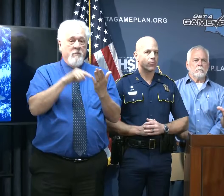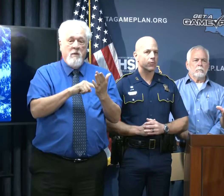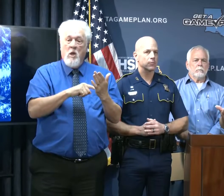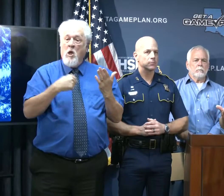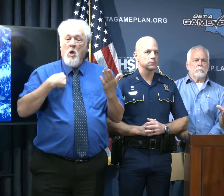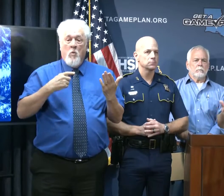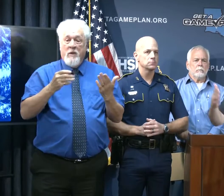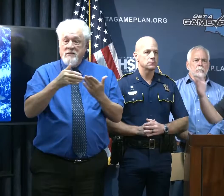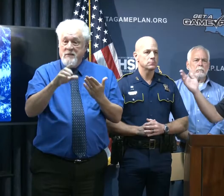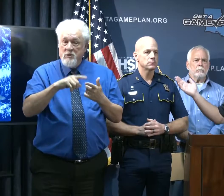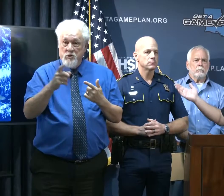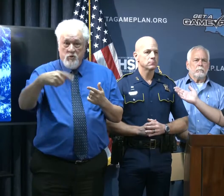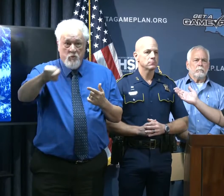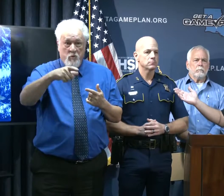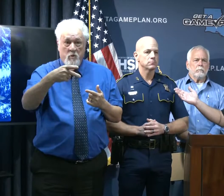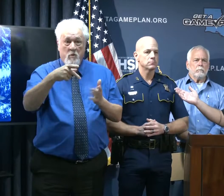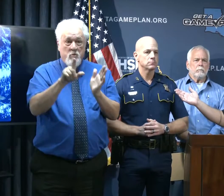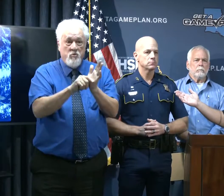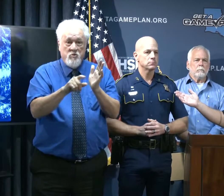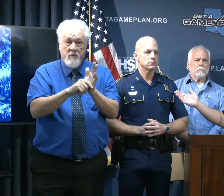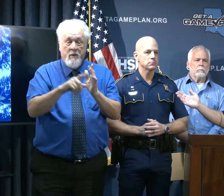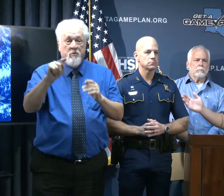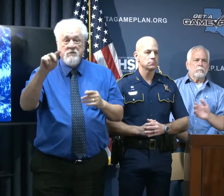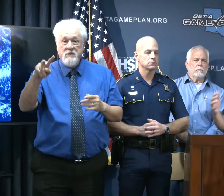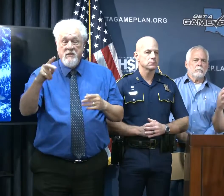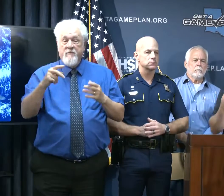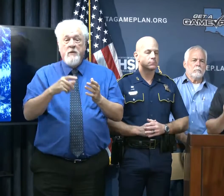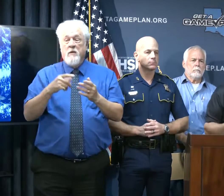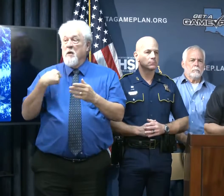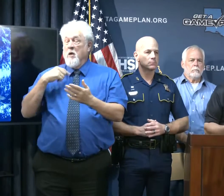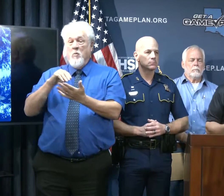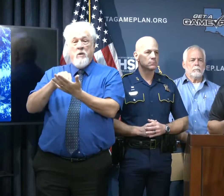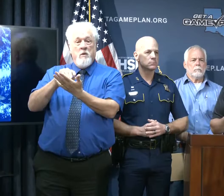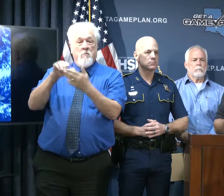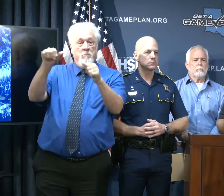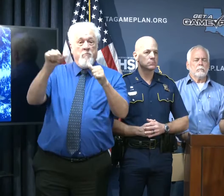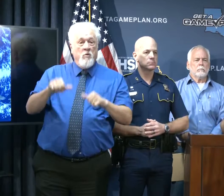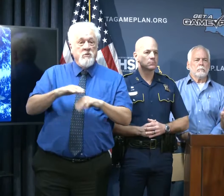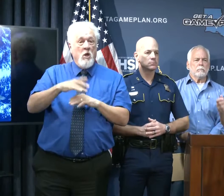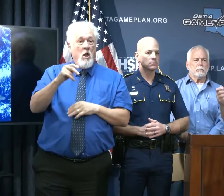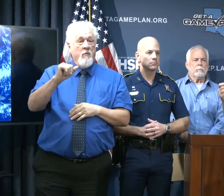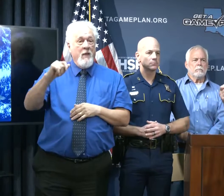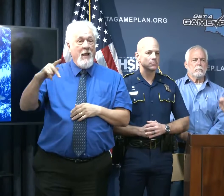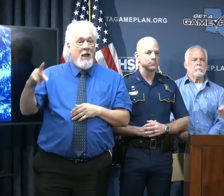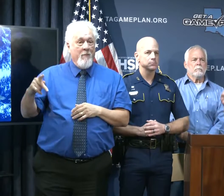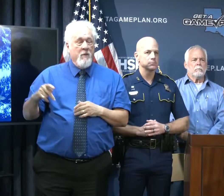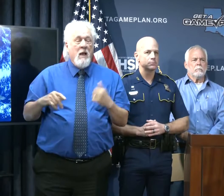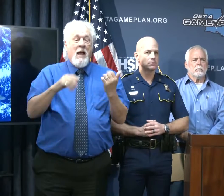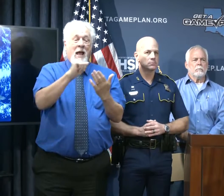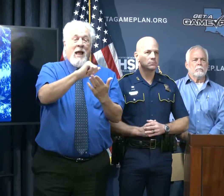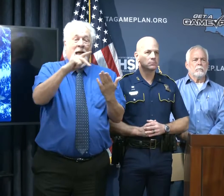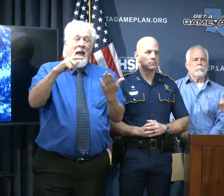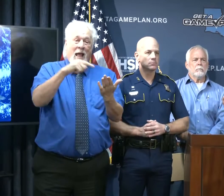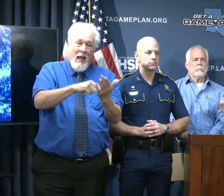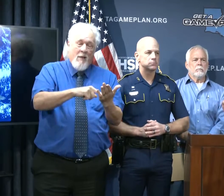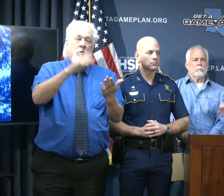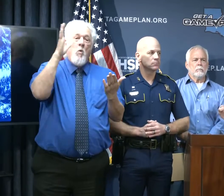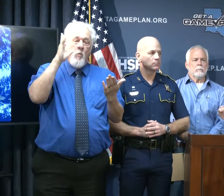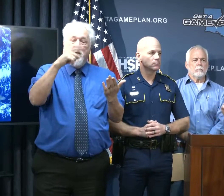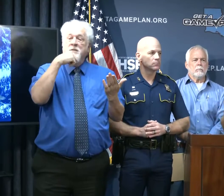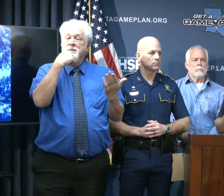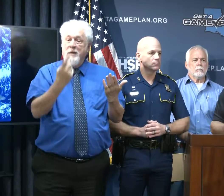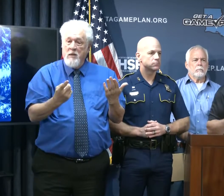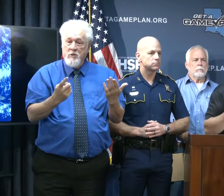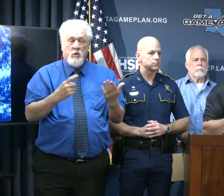we are sending them to y'all, it gets posted on the app as well. Again, think about this. The app will tell